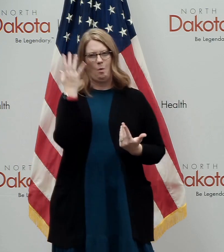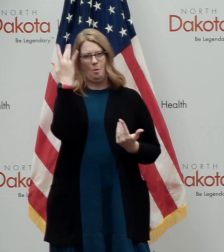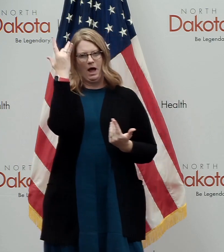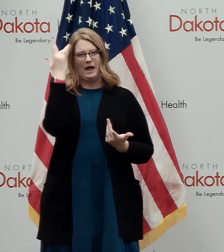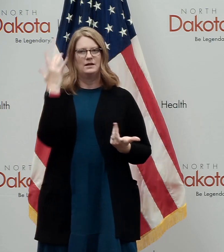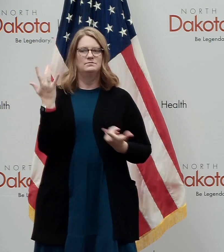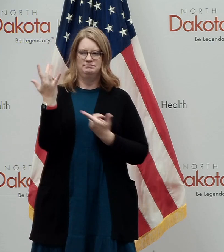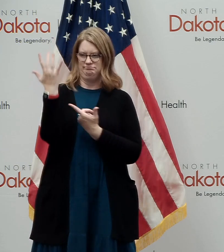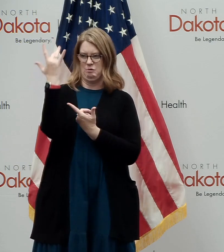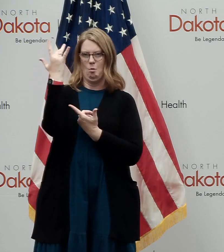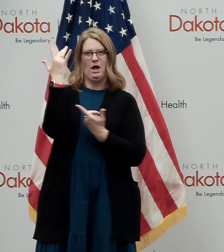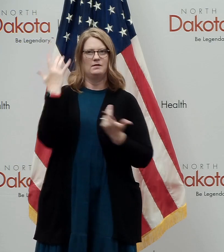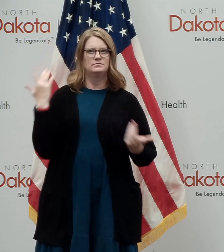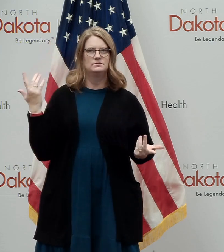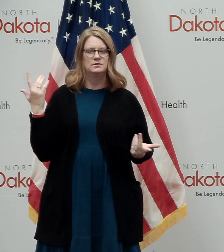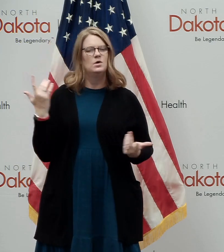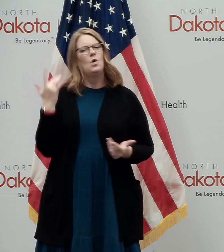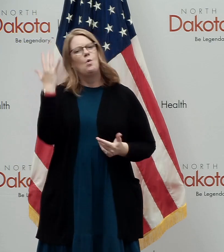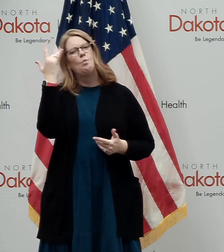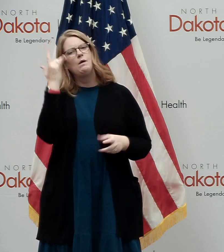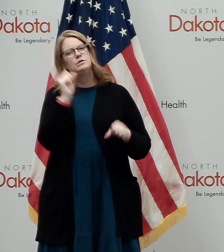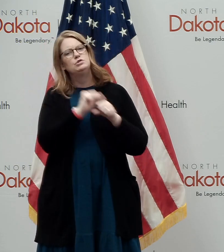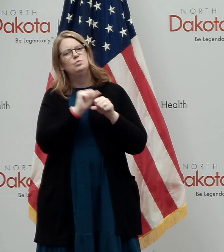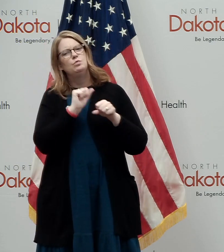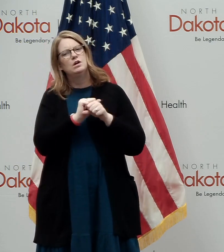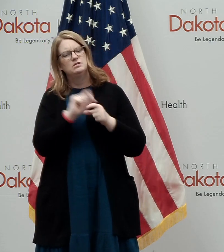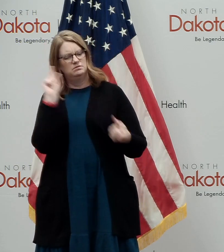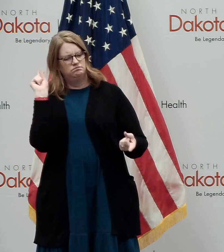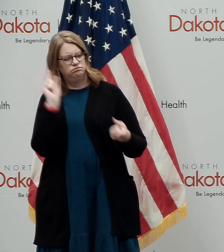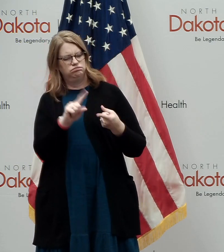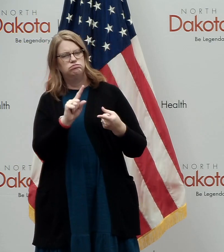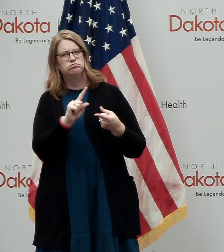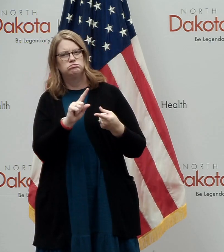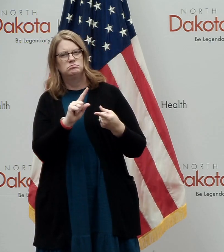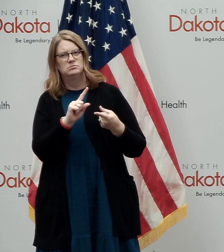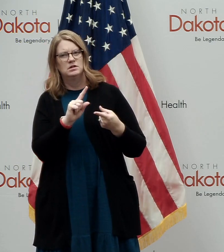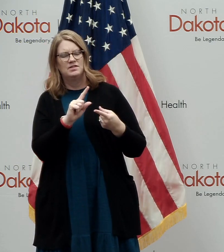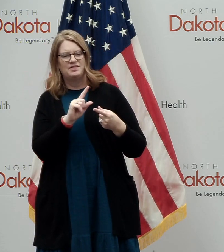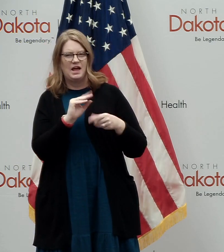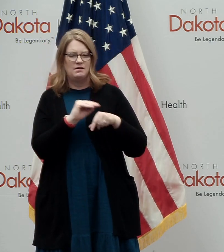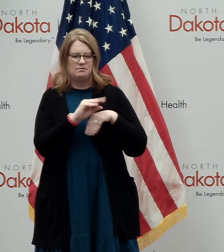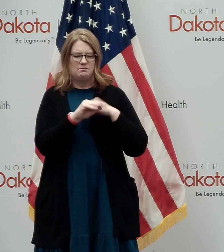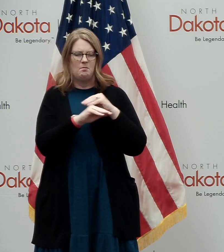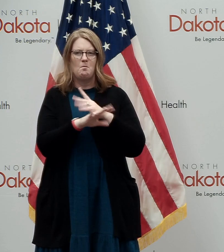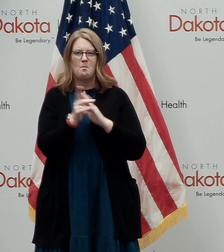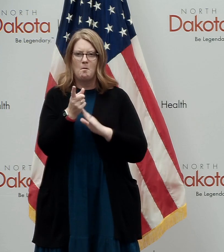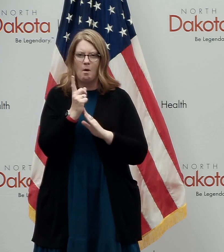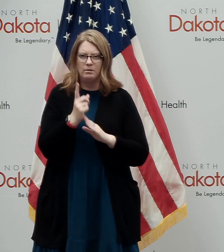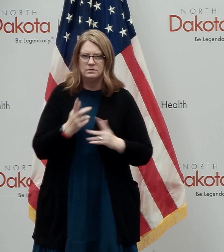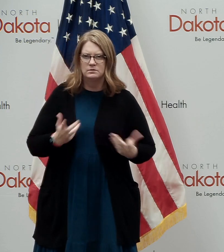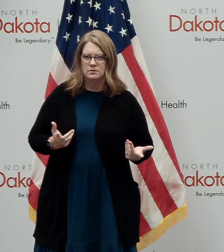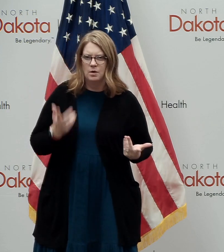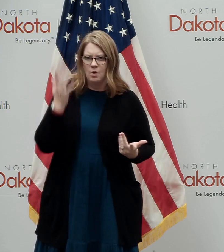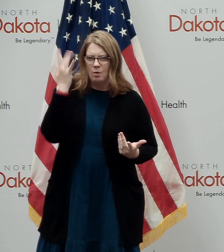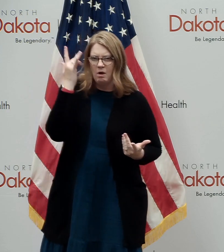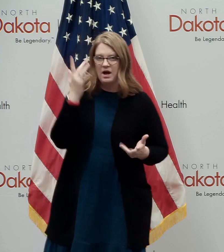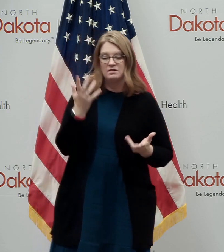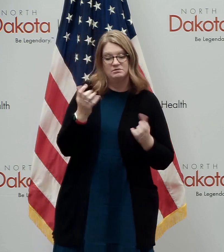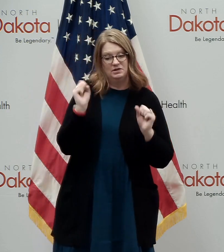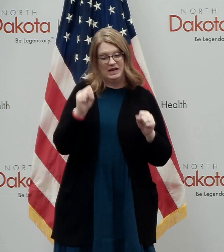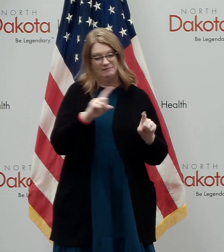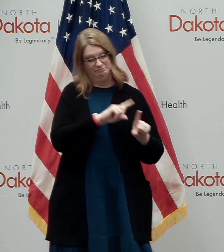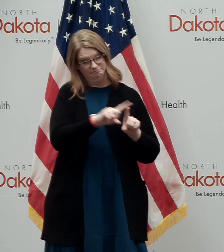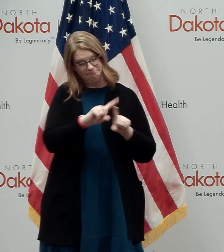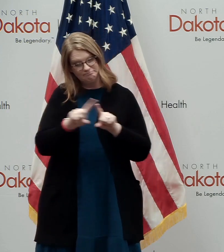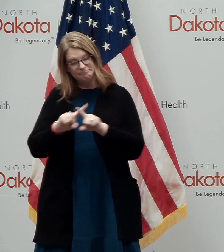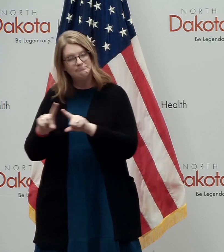you, work to reduce the transmissible moments? Because if you can reduce transmissible moments, you can do that a number of different ways.